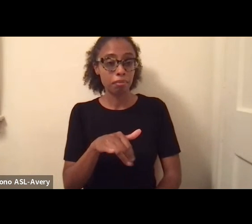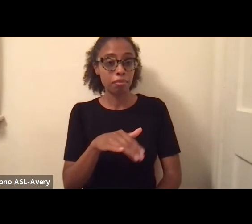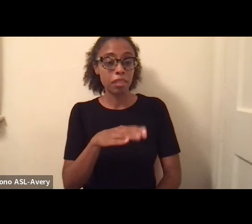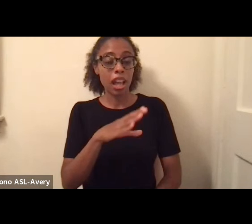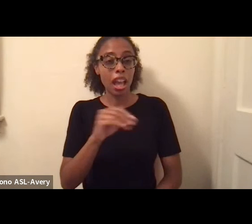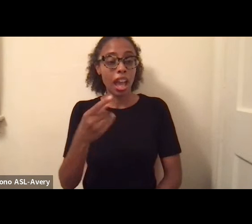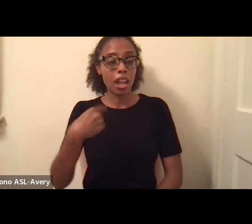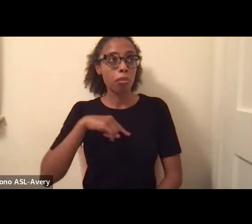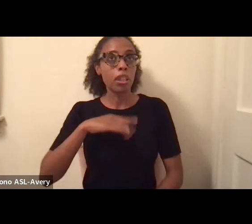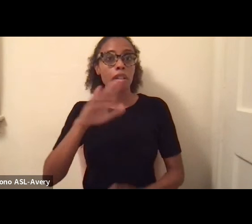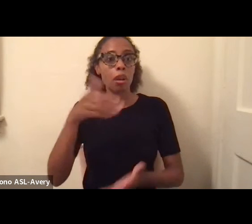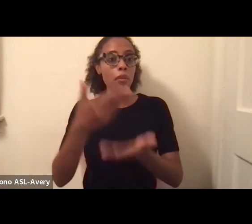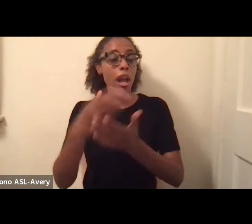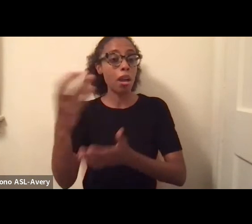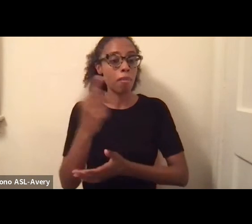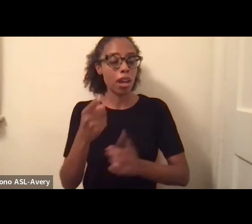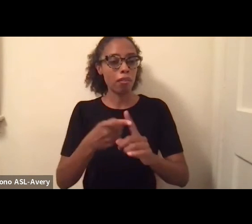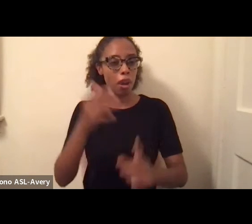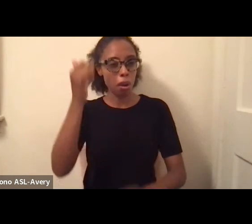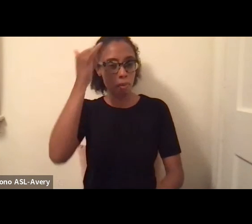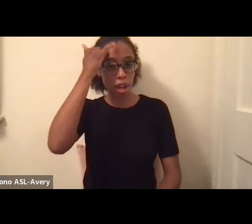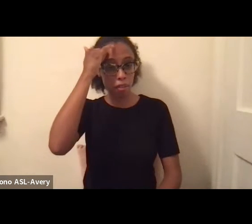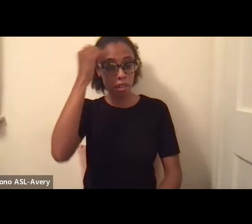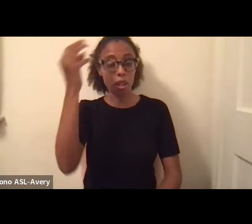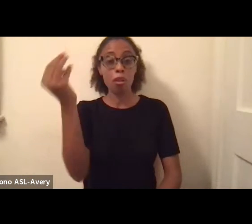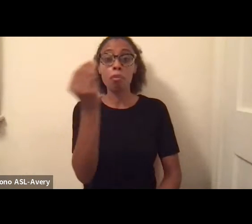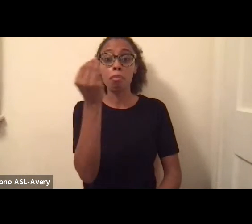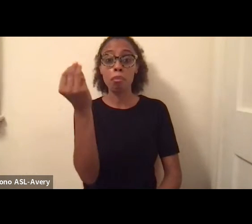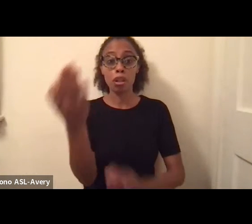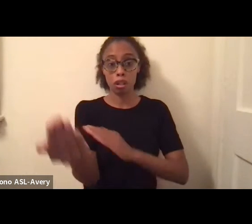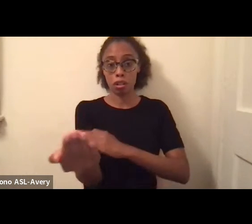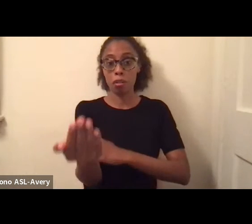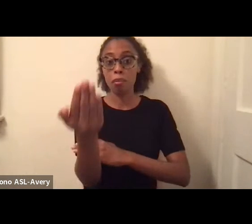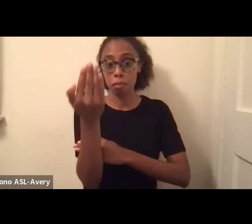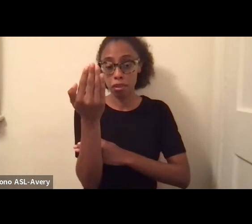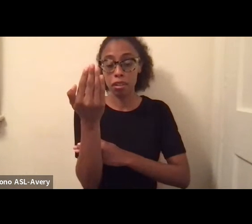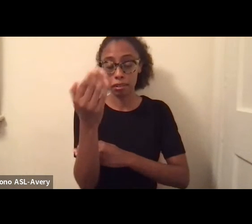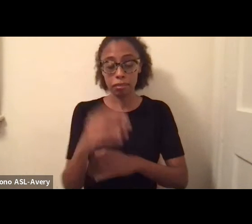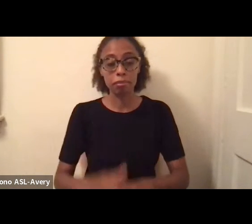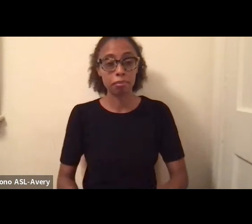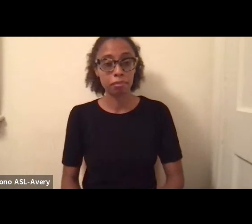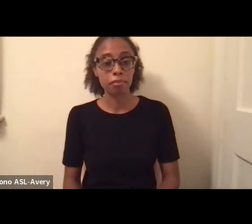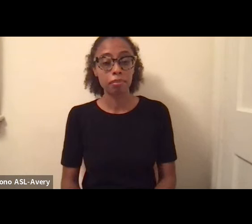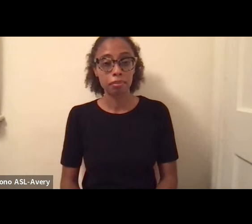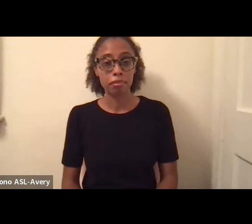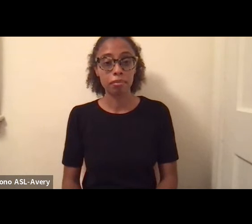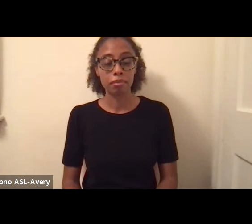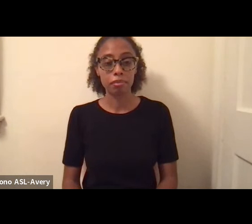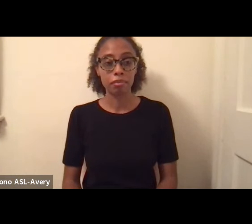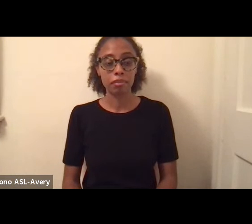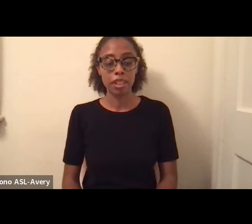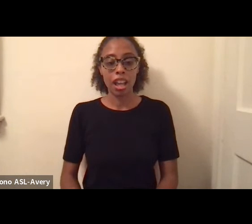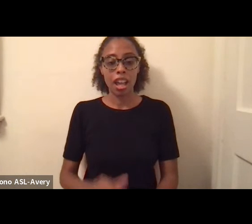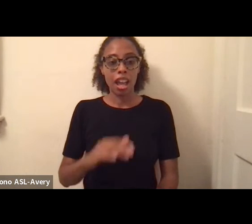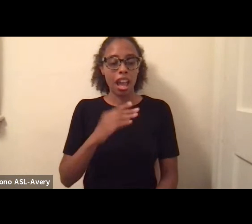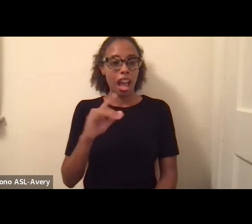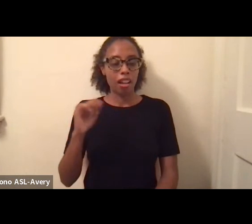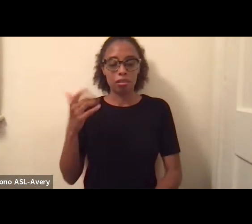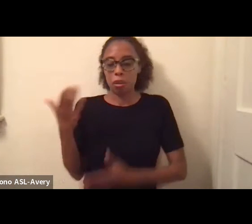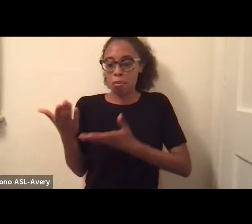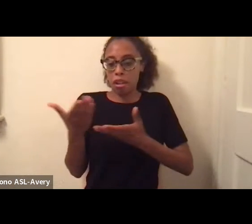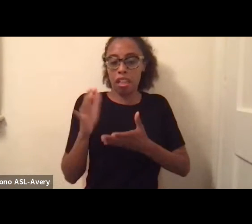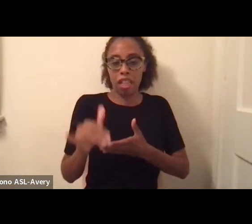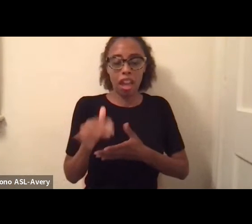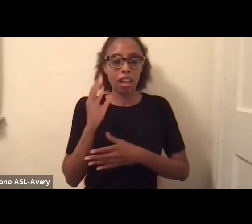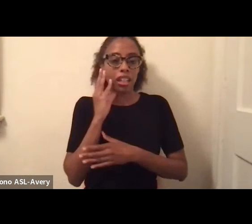from Buffalo really Monday morning, and also carrying that weight,